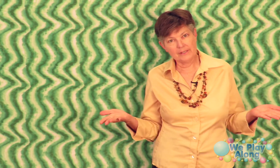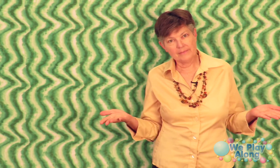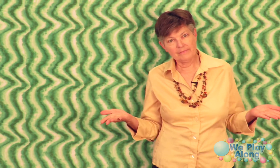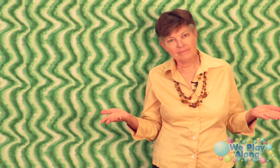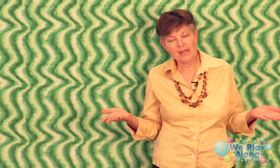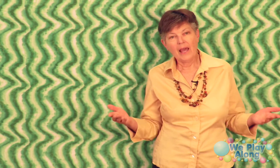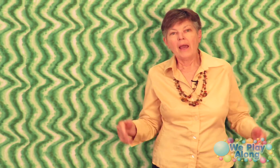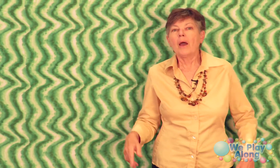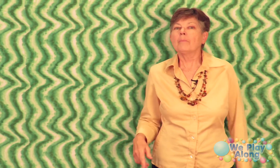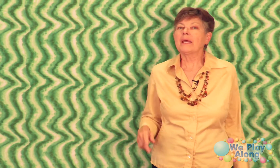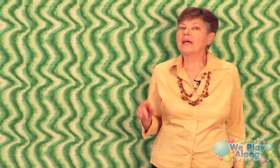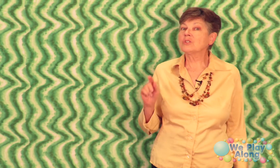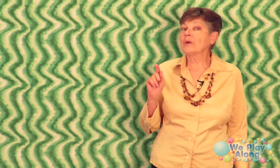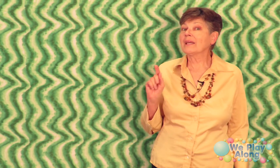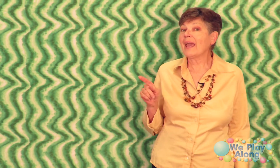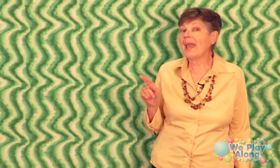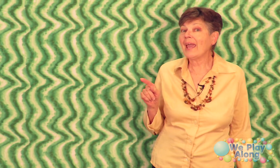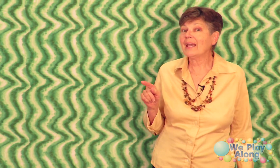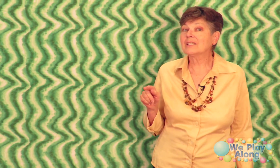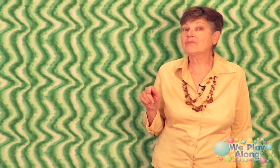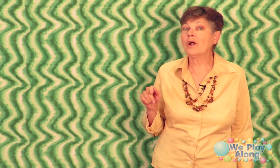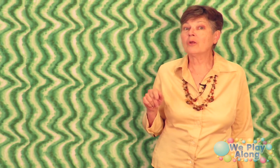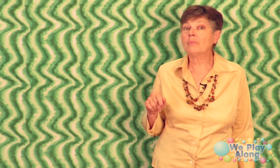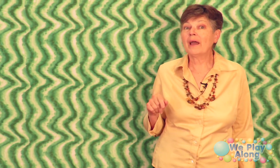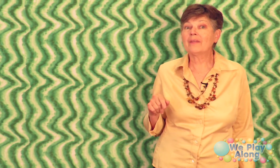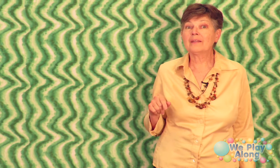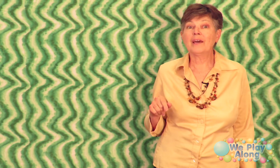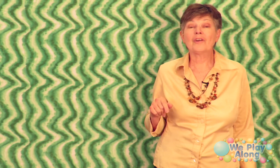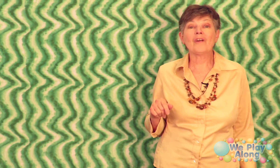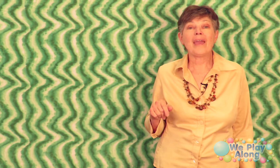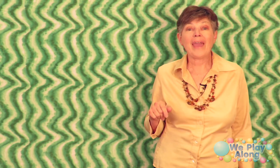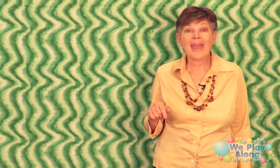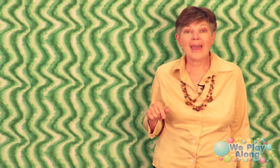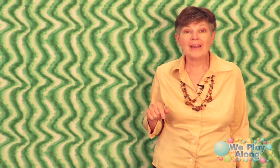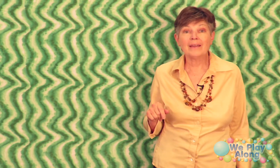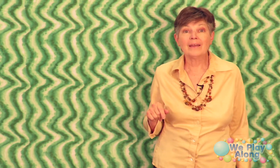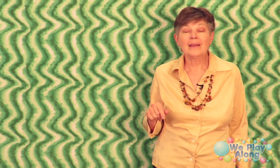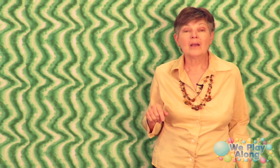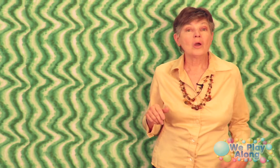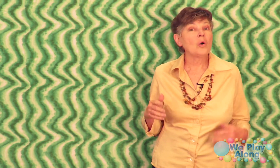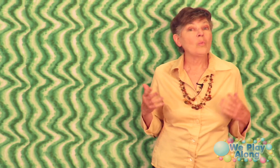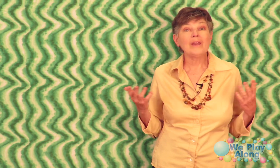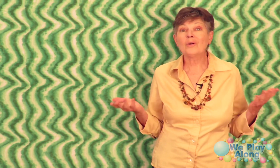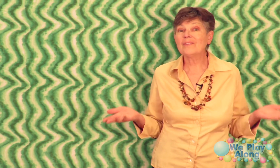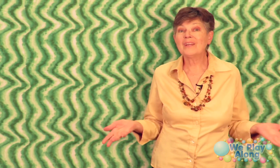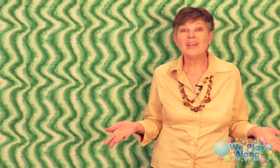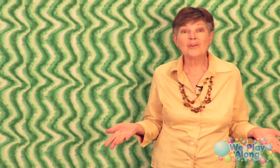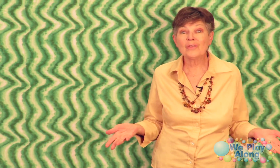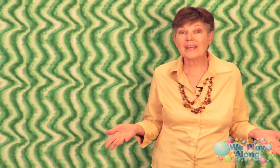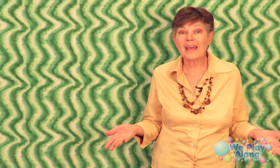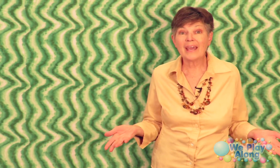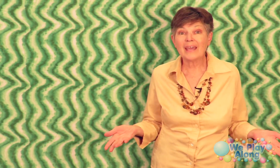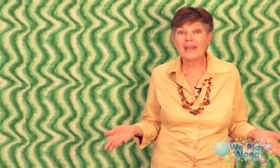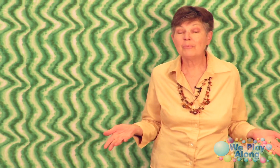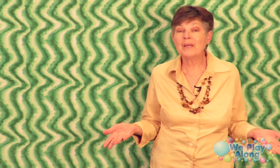exceptions. Because when K is followed by the letter N, we don't even hear the K. It